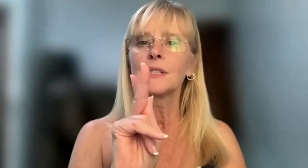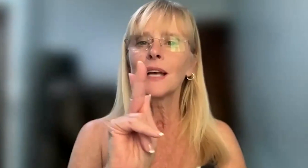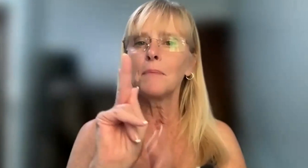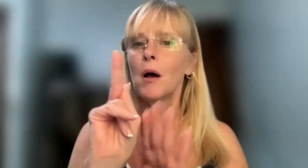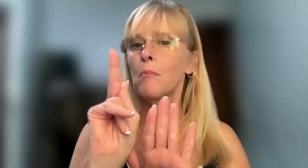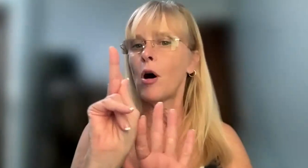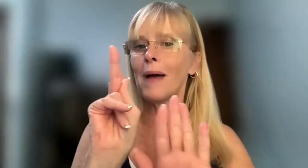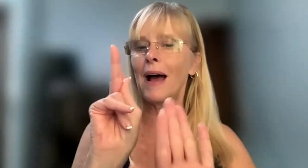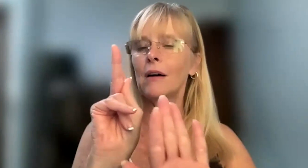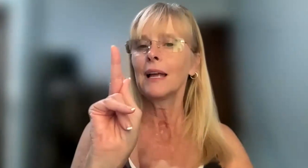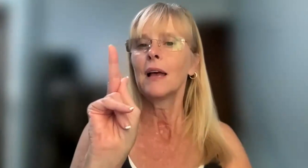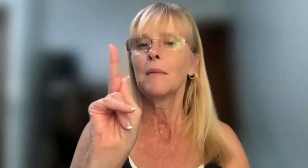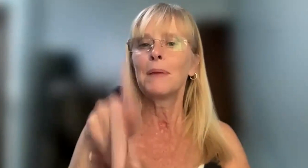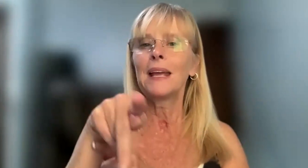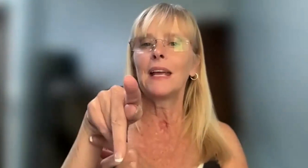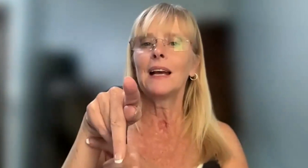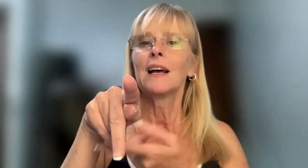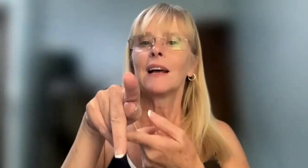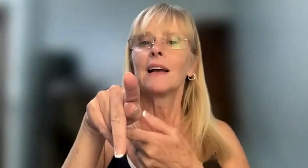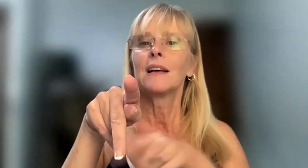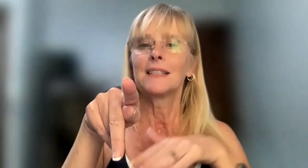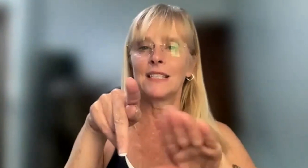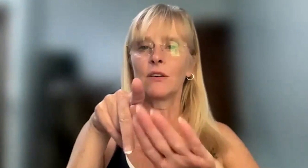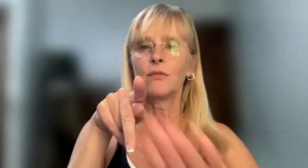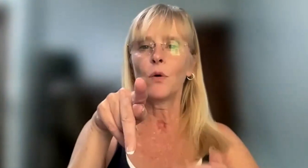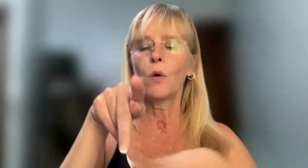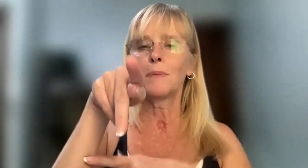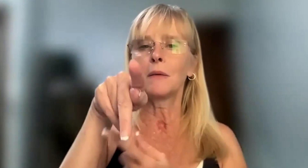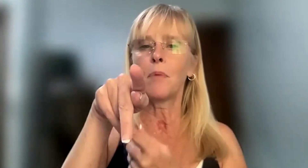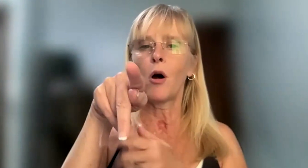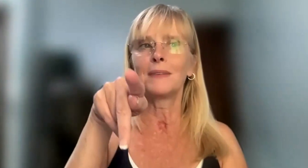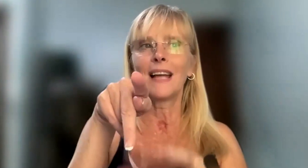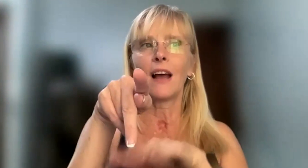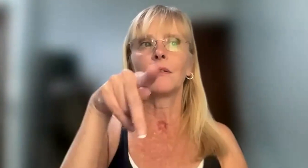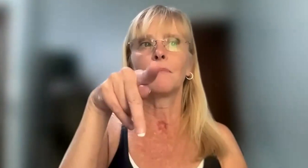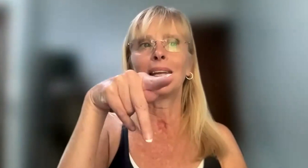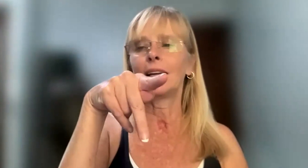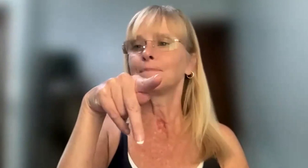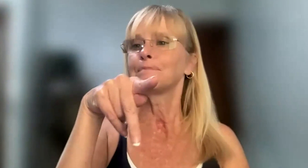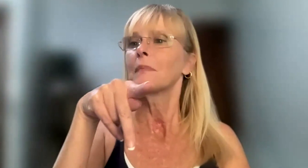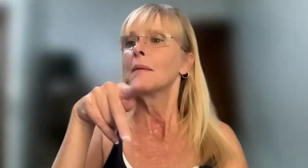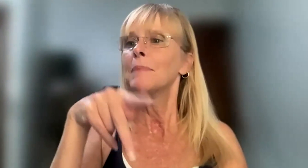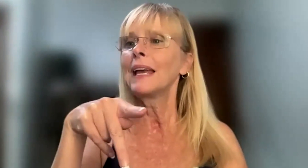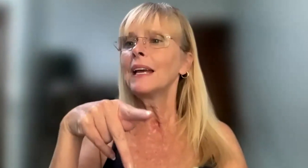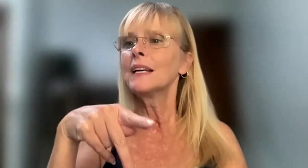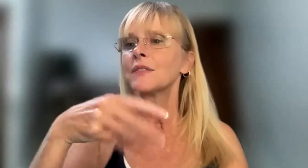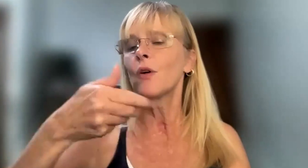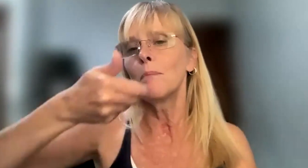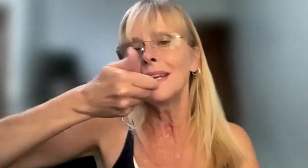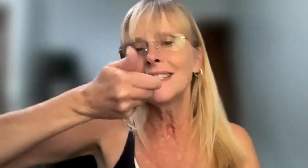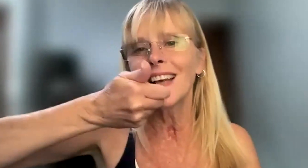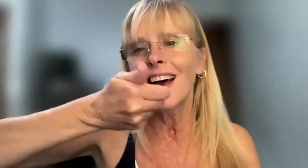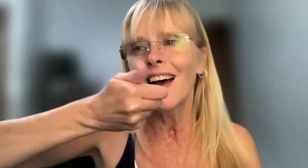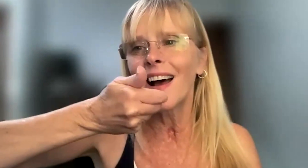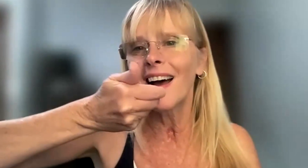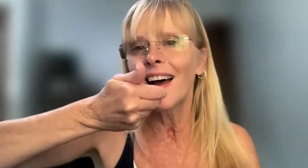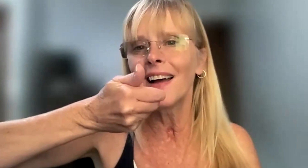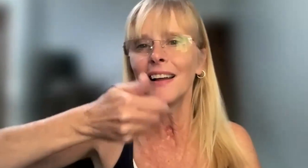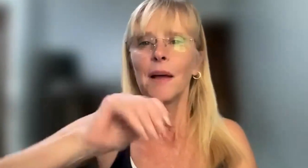up, palm out, P still forward, but the palm down, P. P is for pizza.